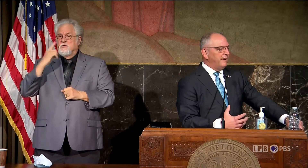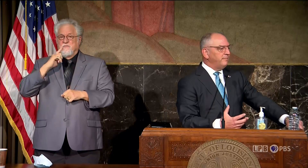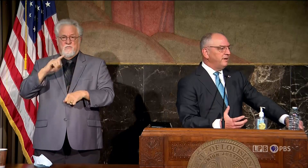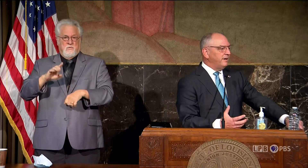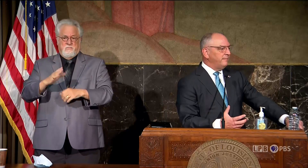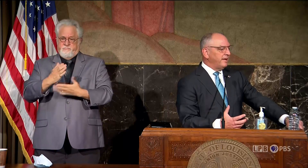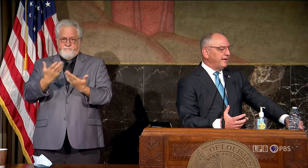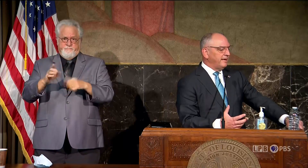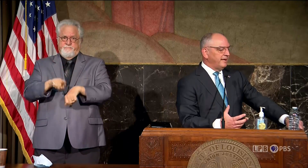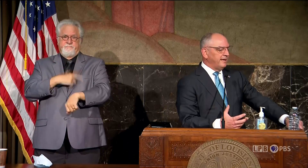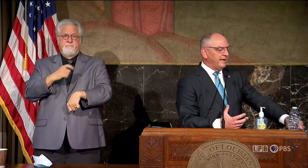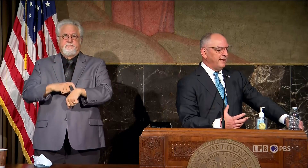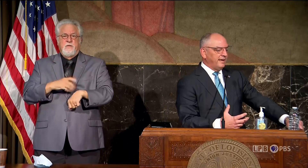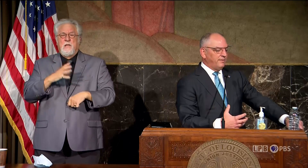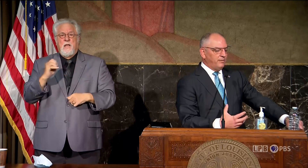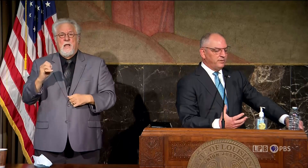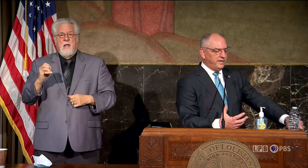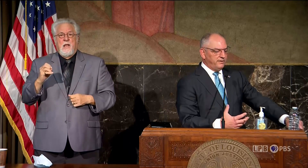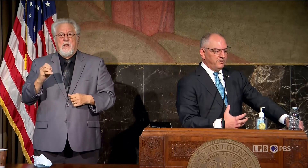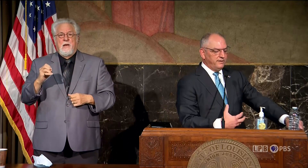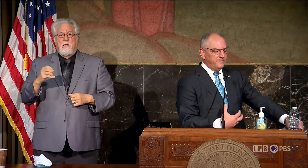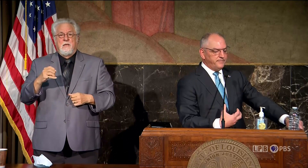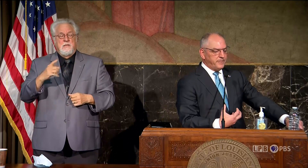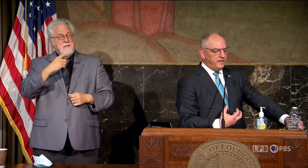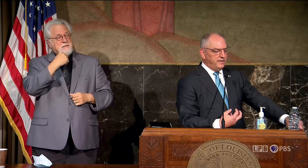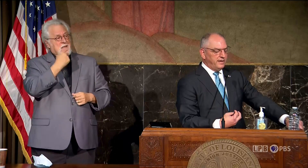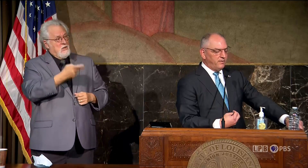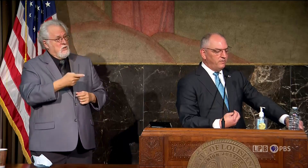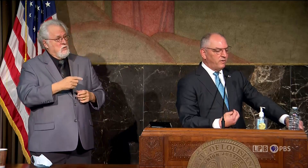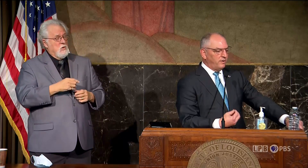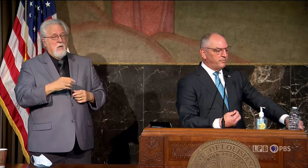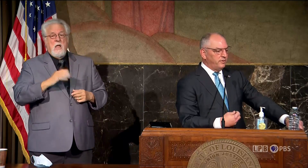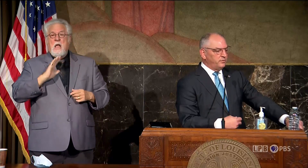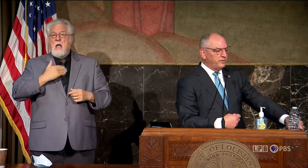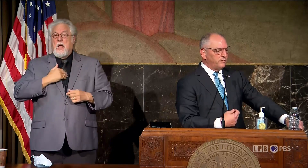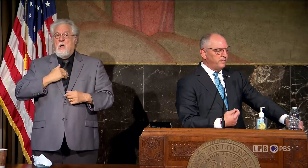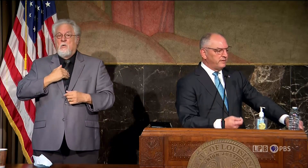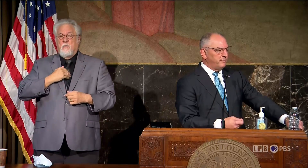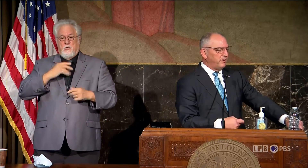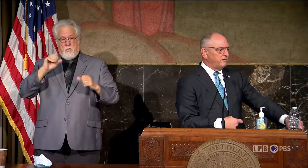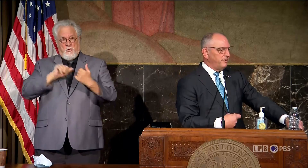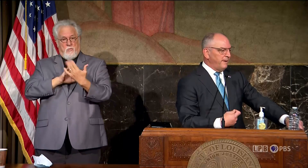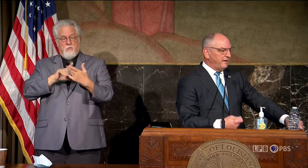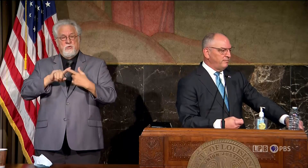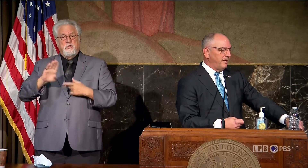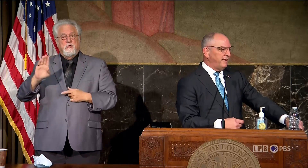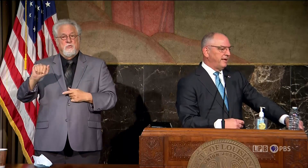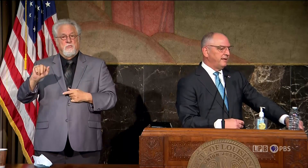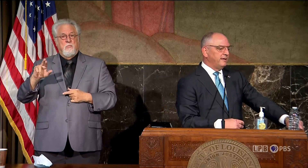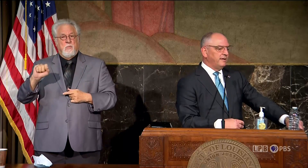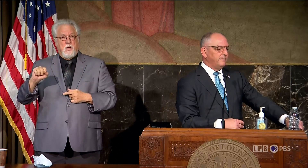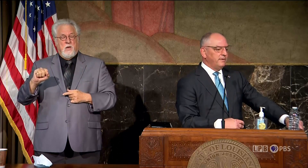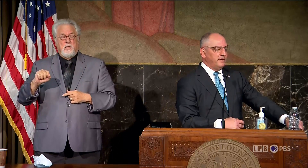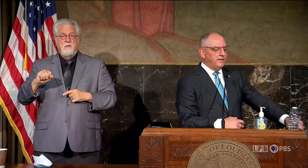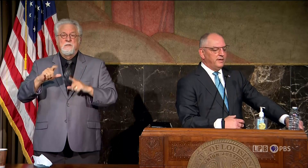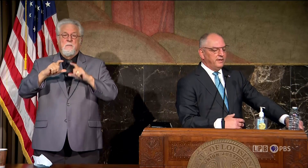some time. And I will tell you that our overall approach with respect to bars, the mask